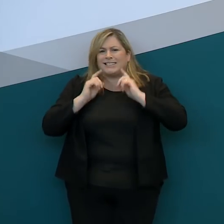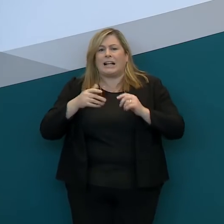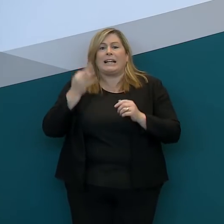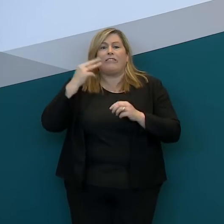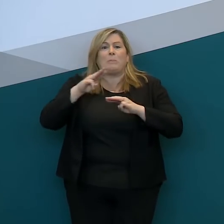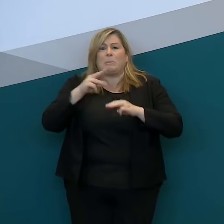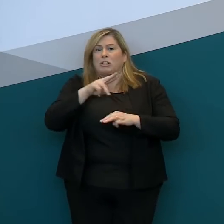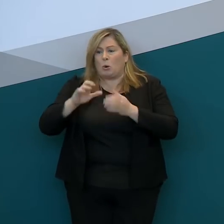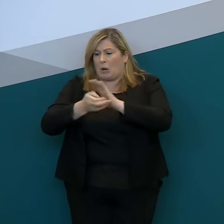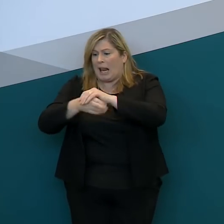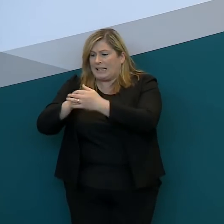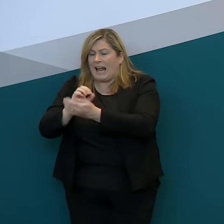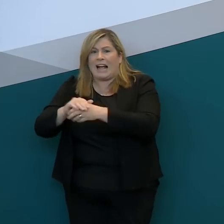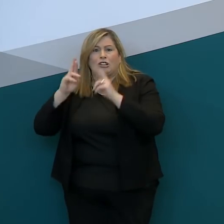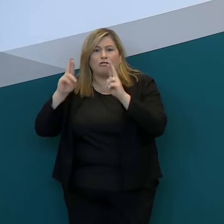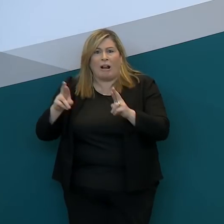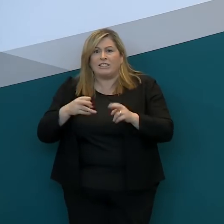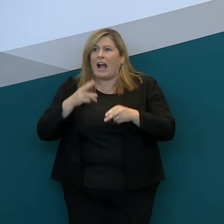washing